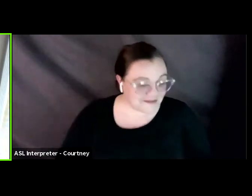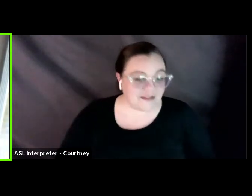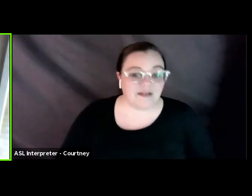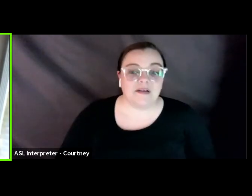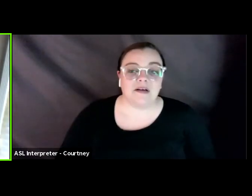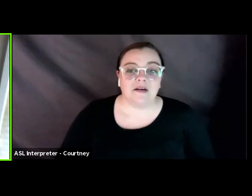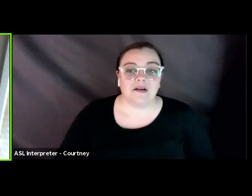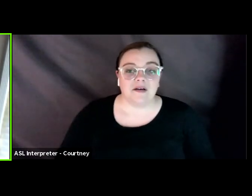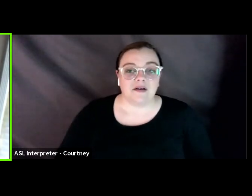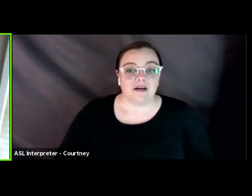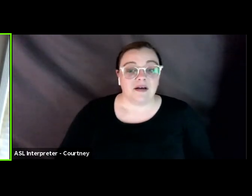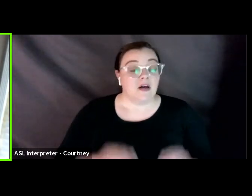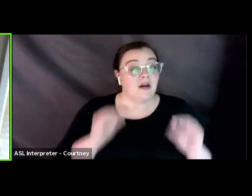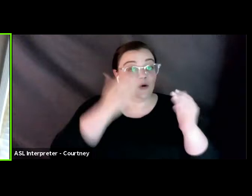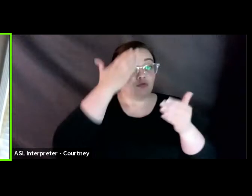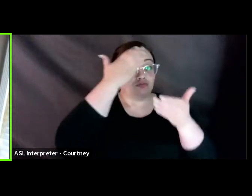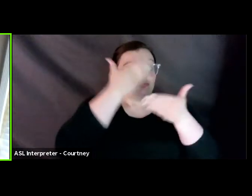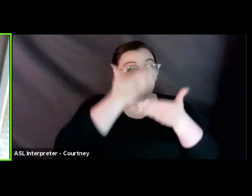ah. Nothing changes.